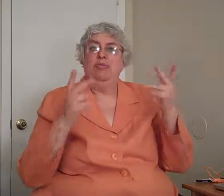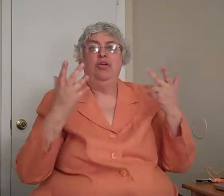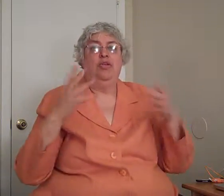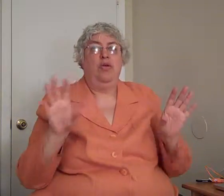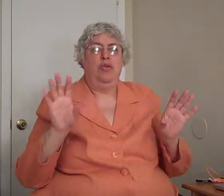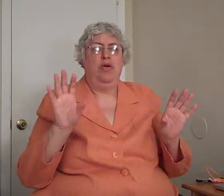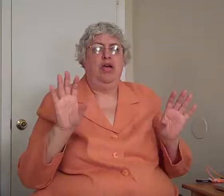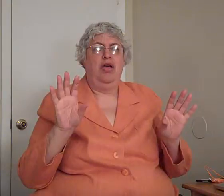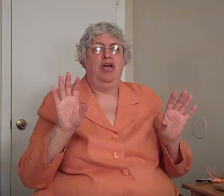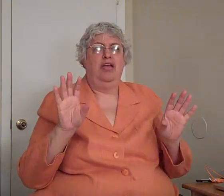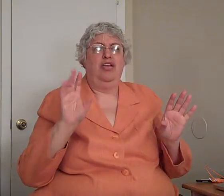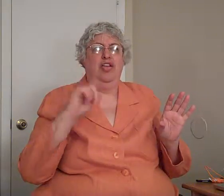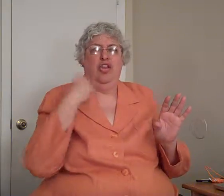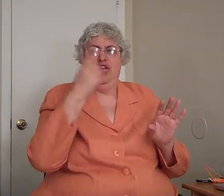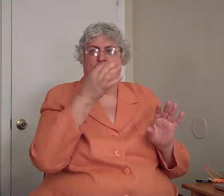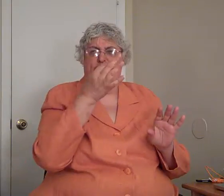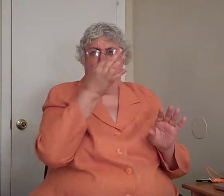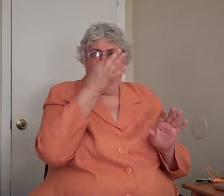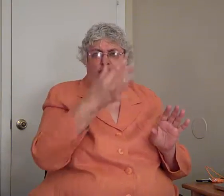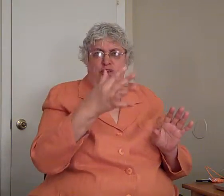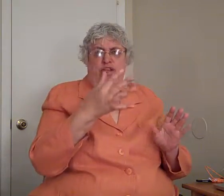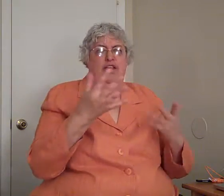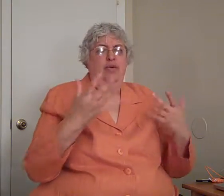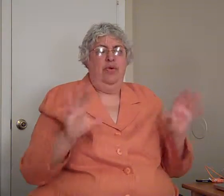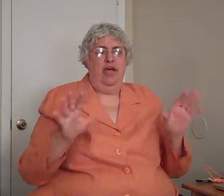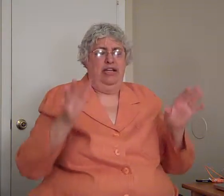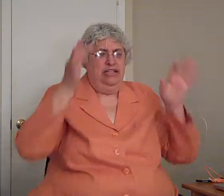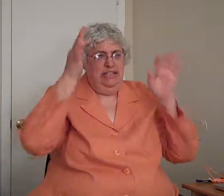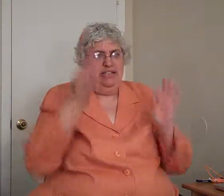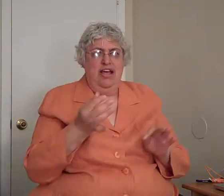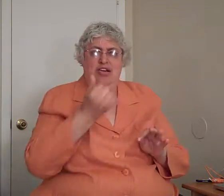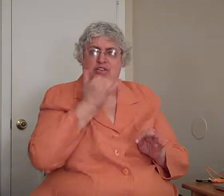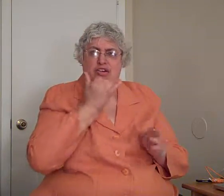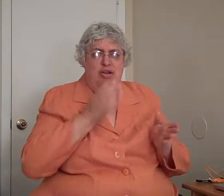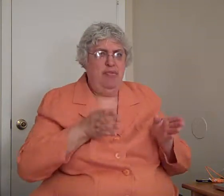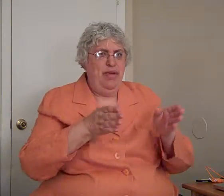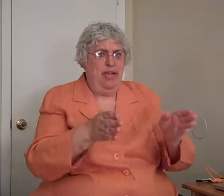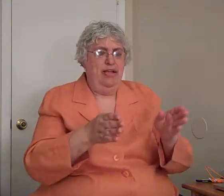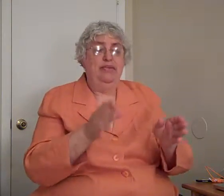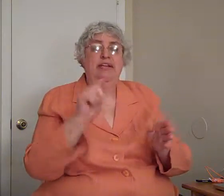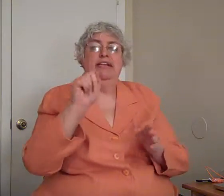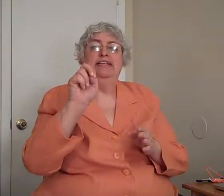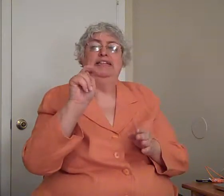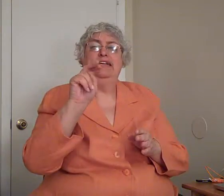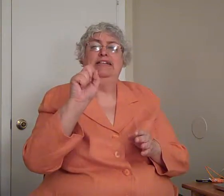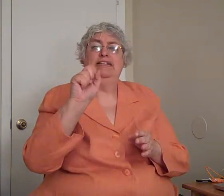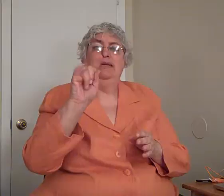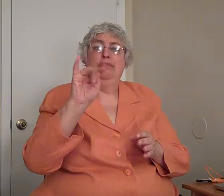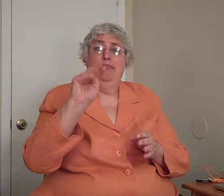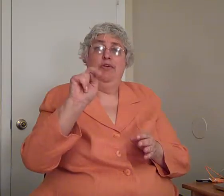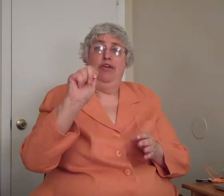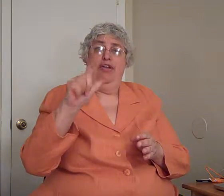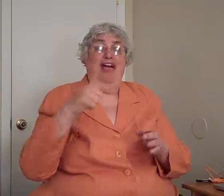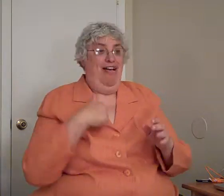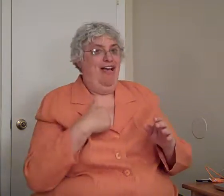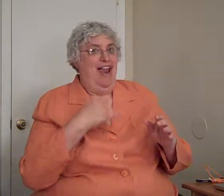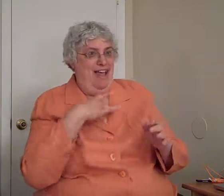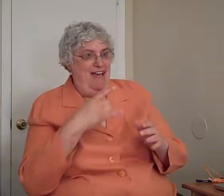look like fools. They don't like to make poor decisions. And testimonials serve as an important form of evidence and validation in